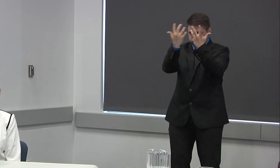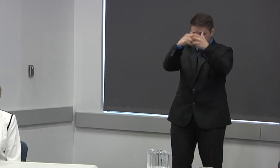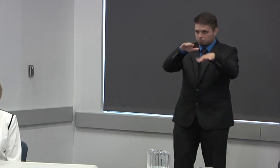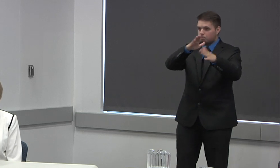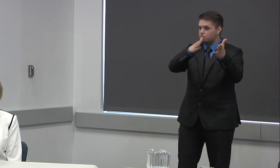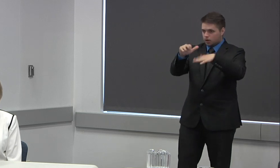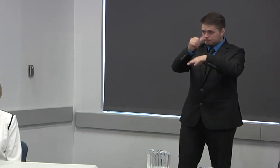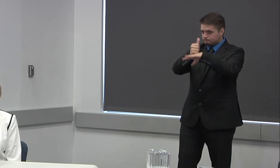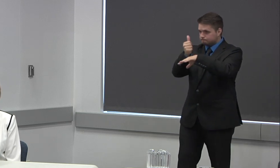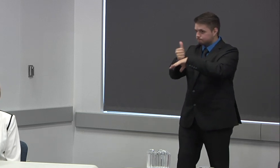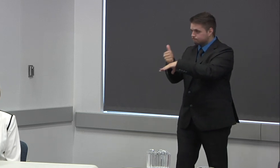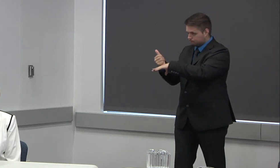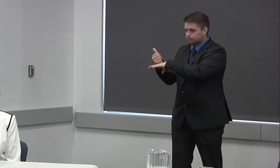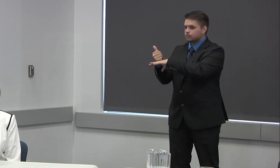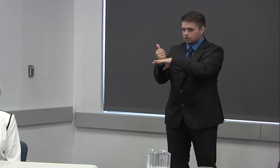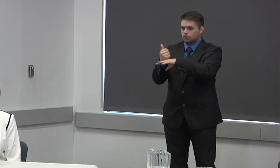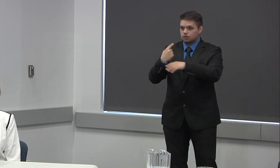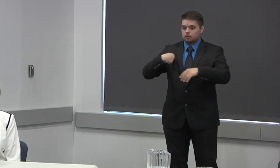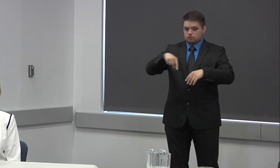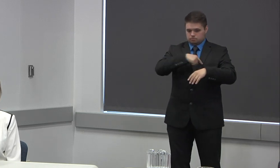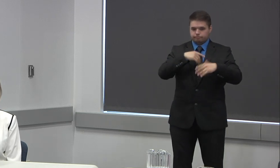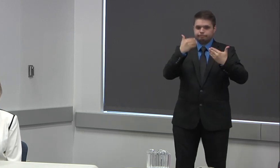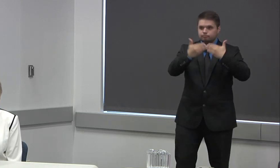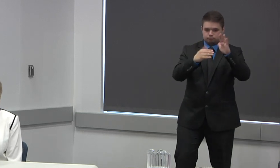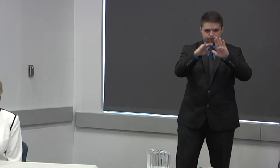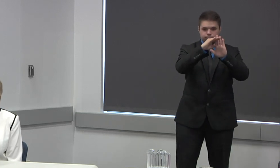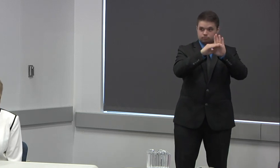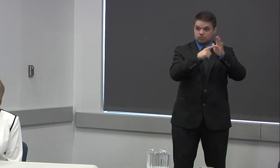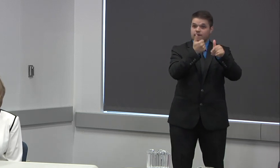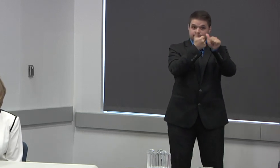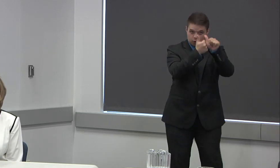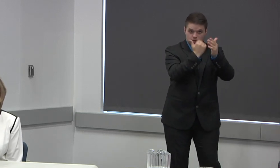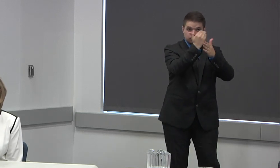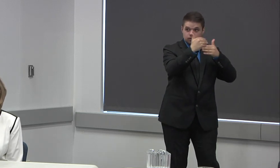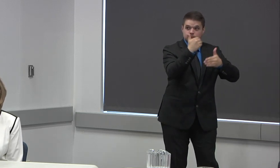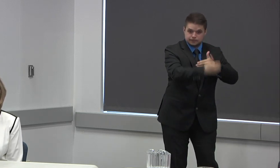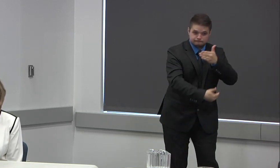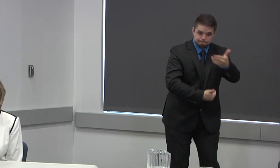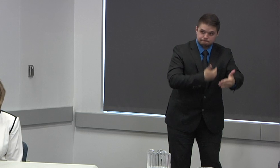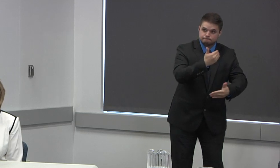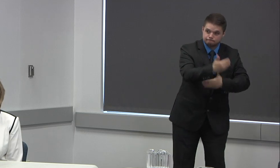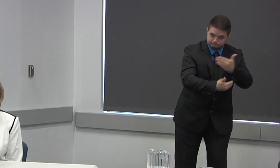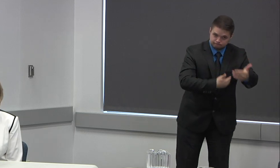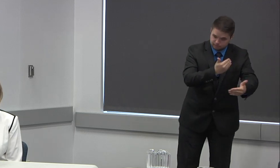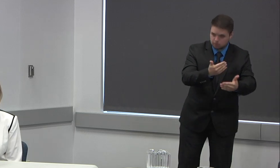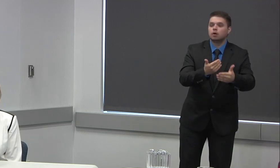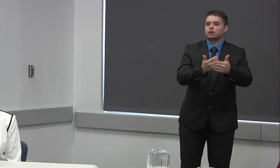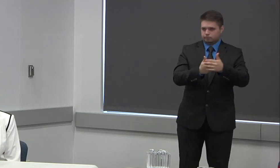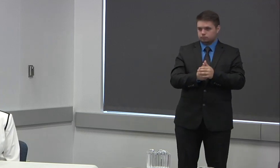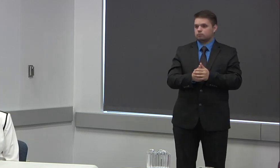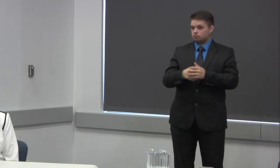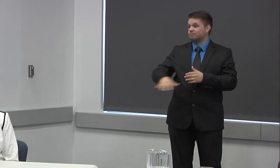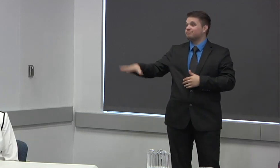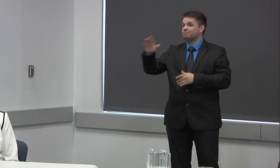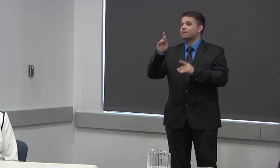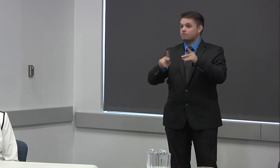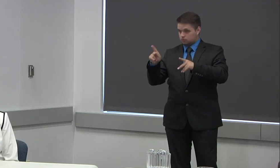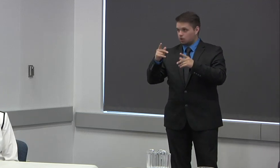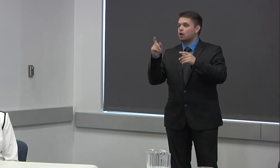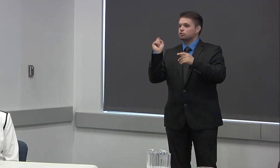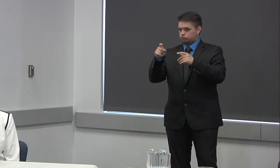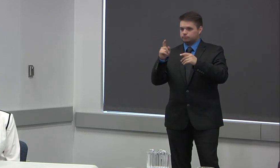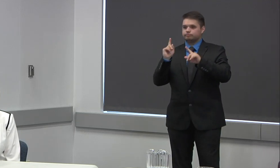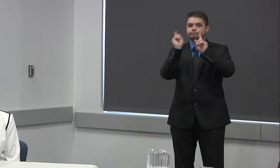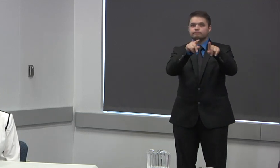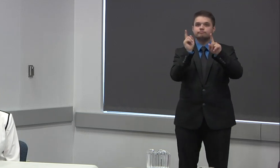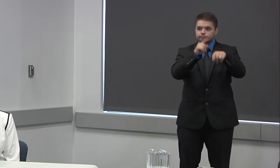that were released, it recognizes that Oregonians do have ongoing health needs even during the course of a pandemic, and